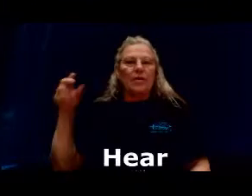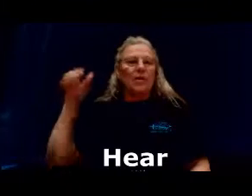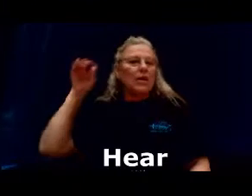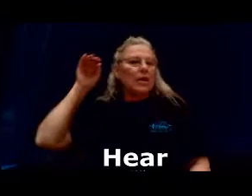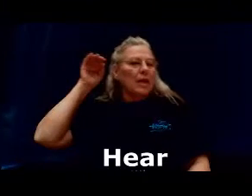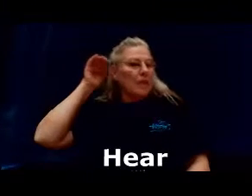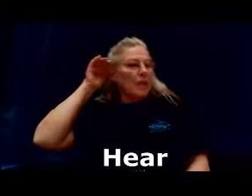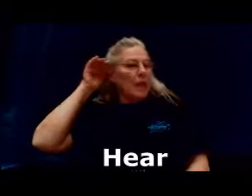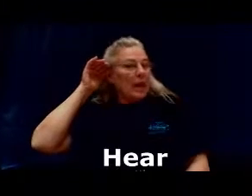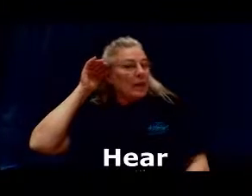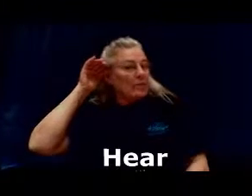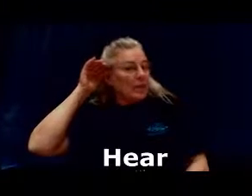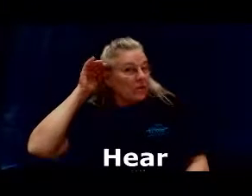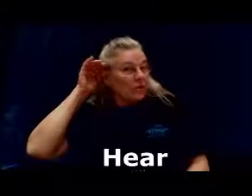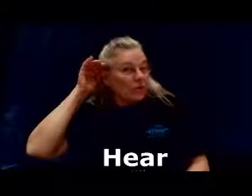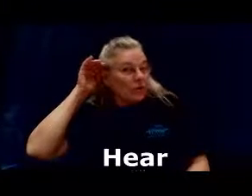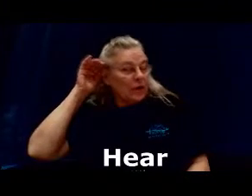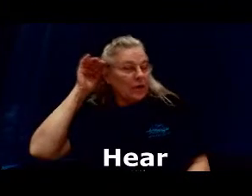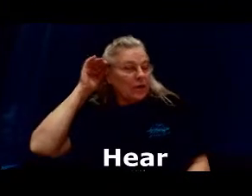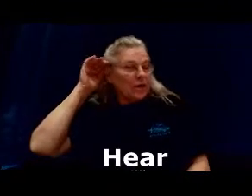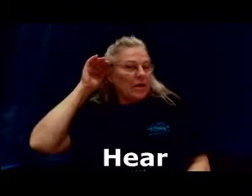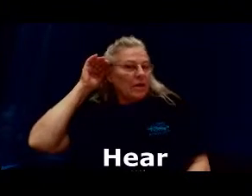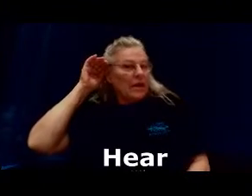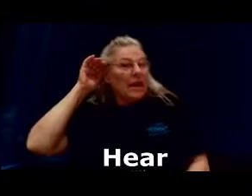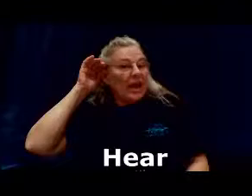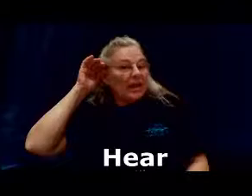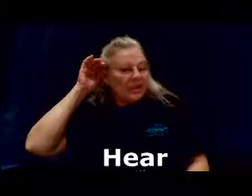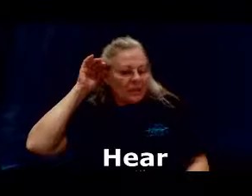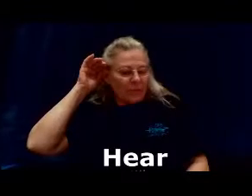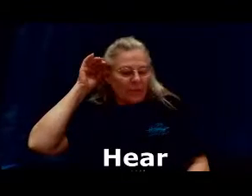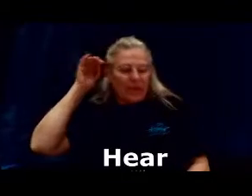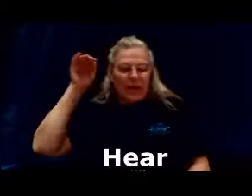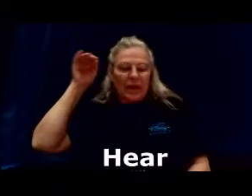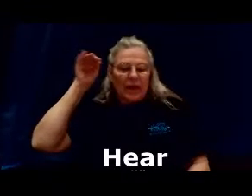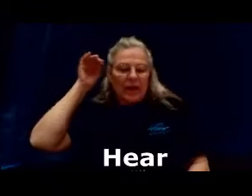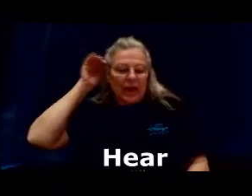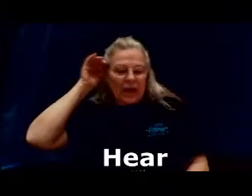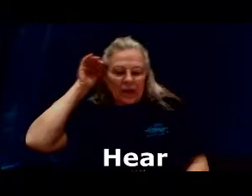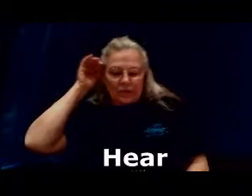Here, cup your hand is like you're turning to hear something. Hear.